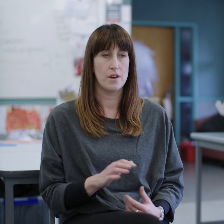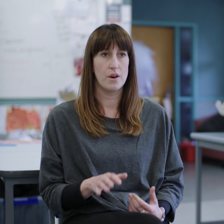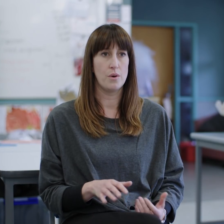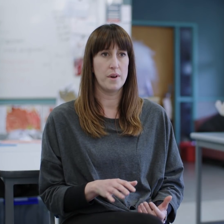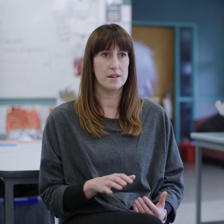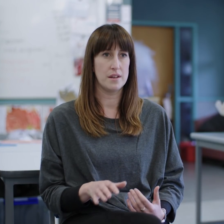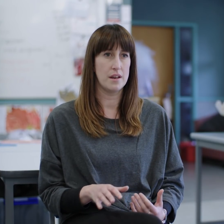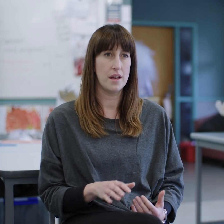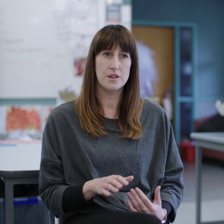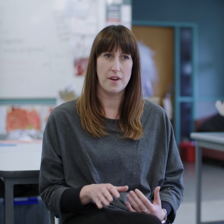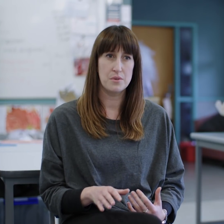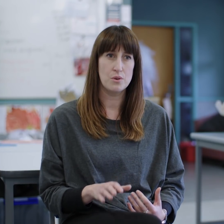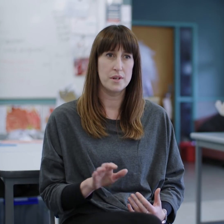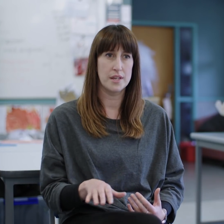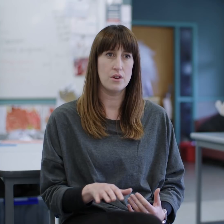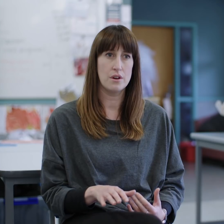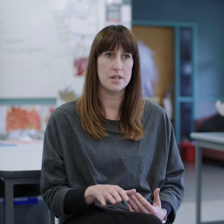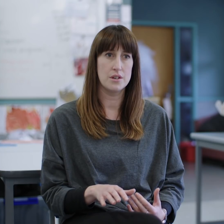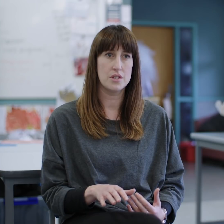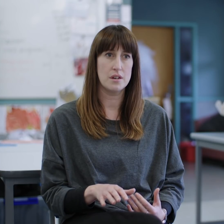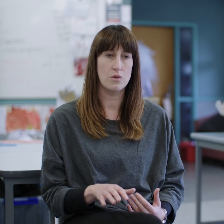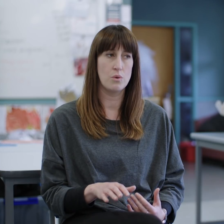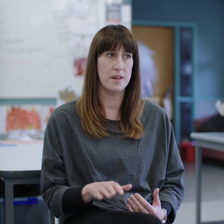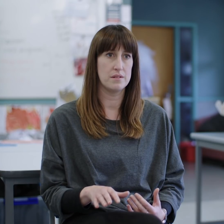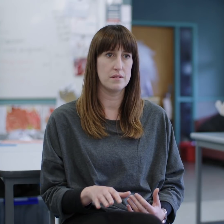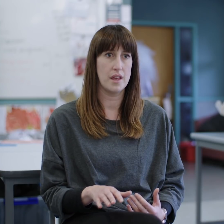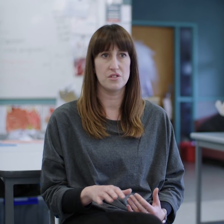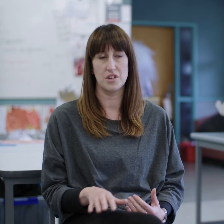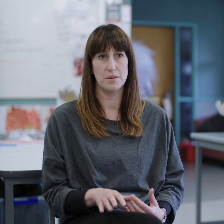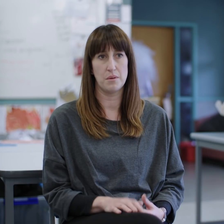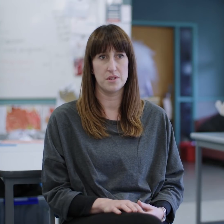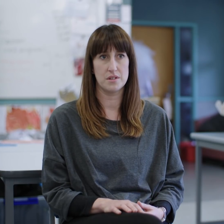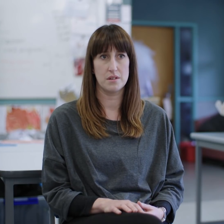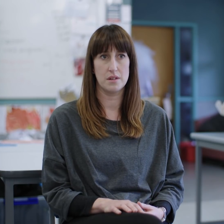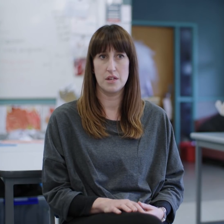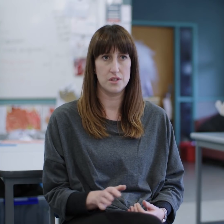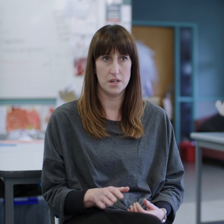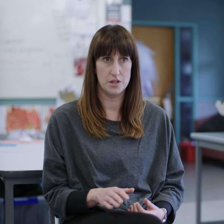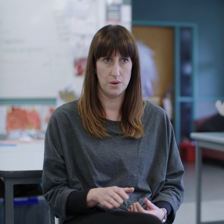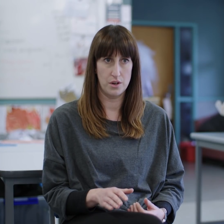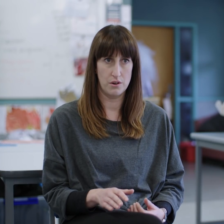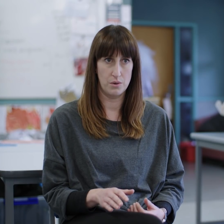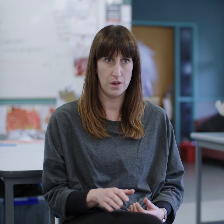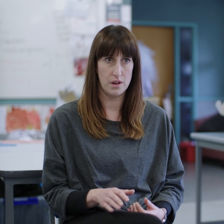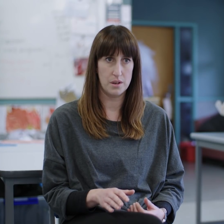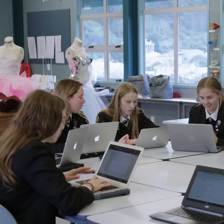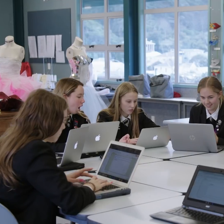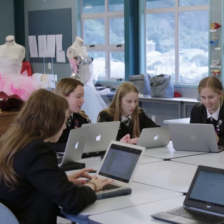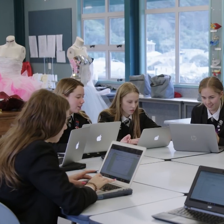when to interrupt her or when to get her attention, or when actually she's probably just interested in doing her own work. I